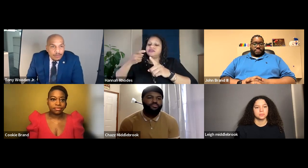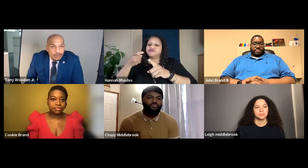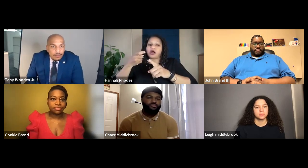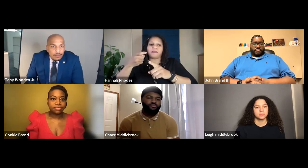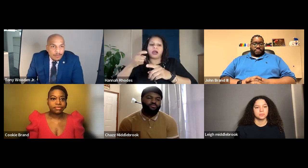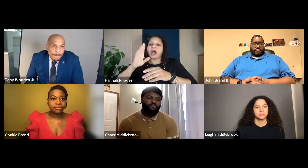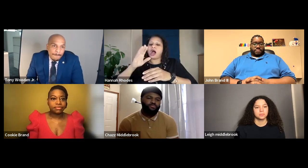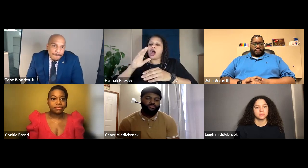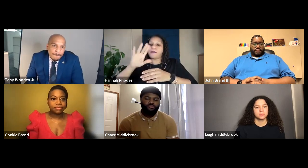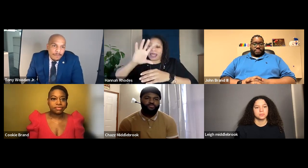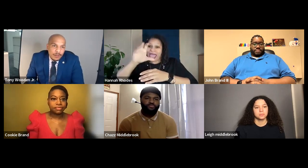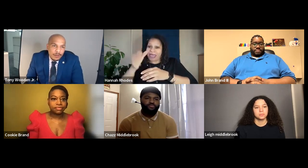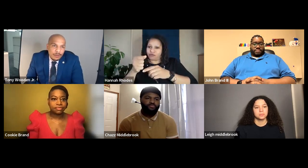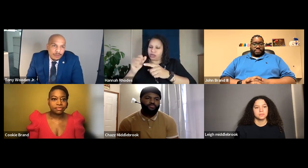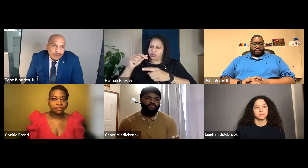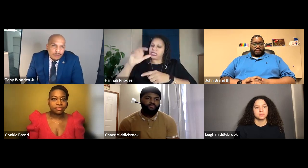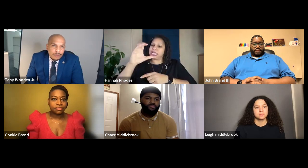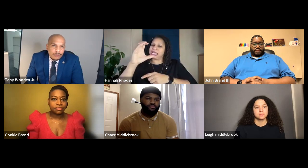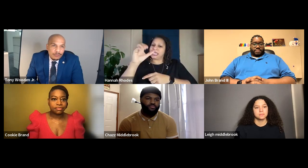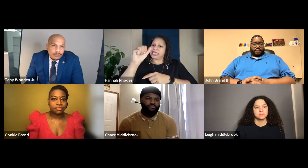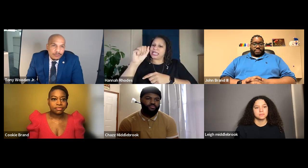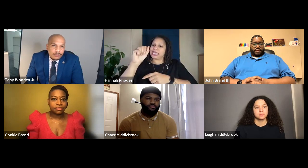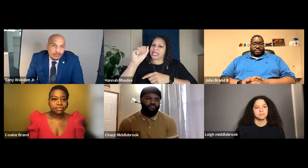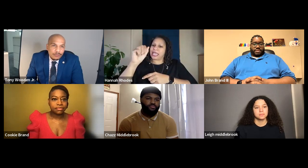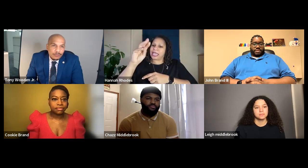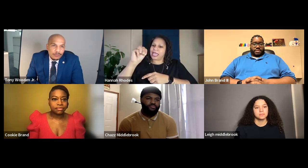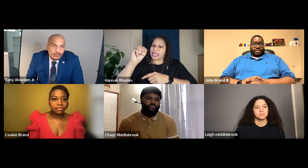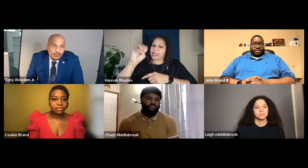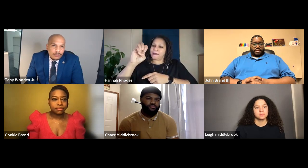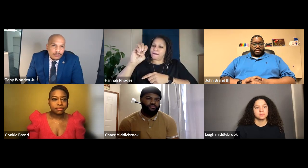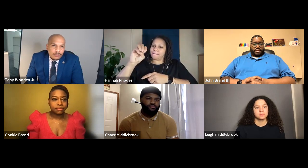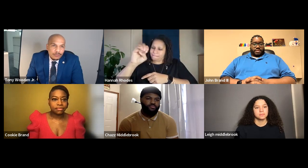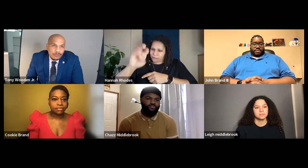grandparents' DNA is from Africa,